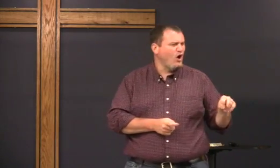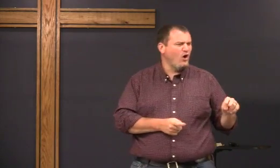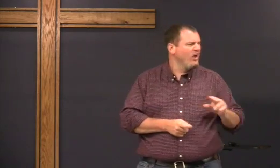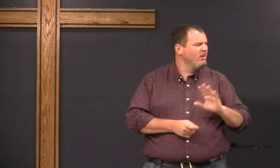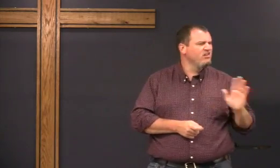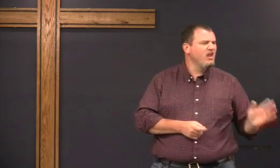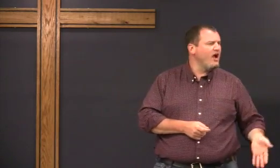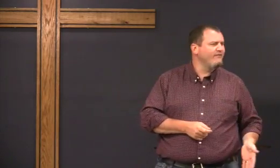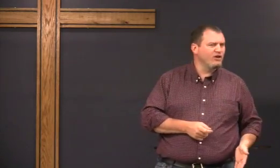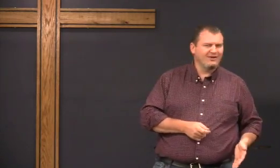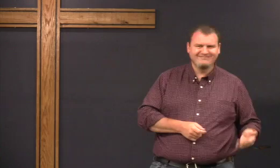No. Yeah.